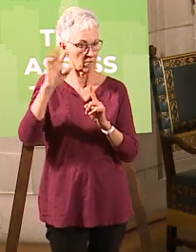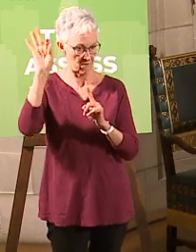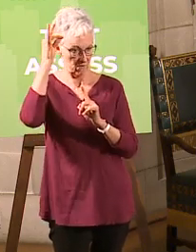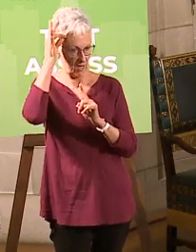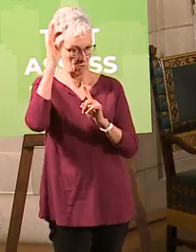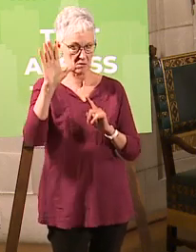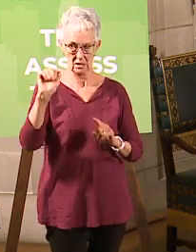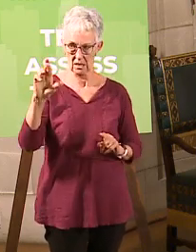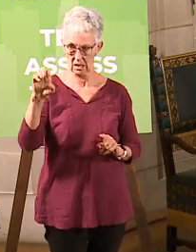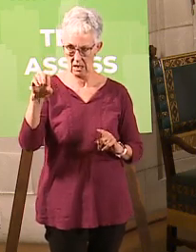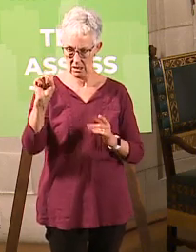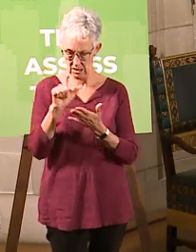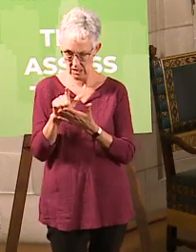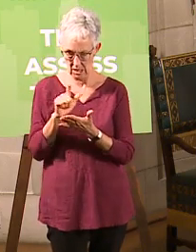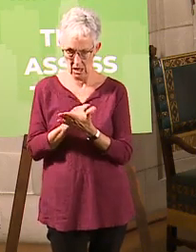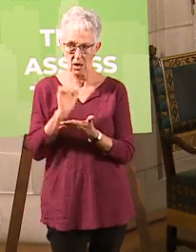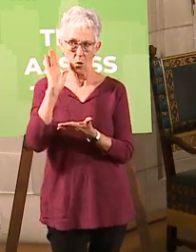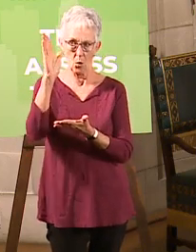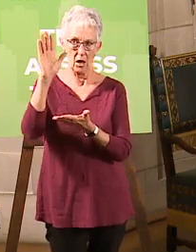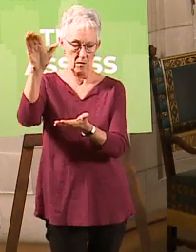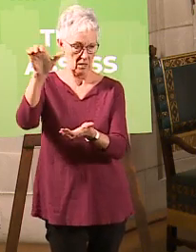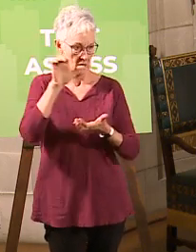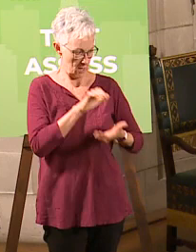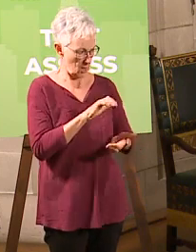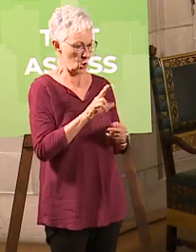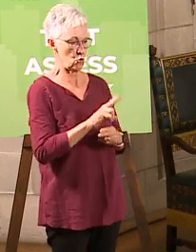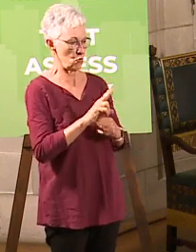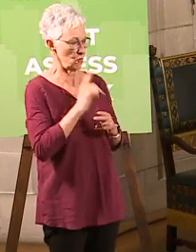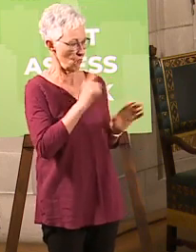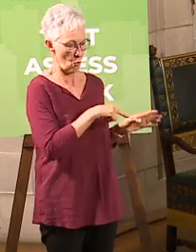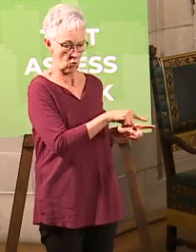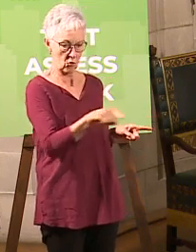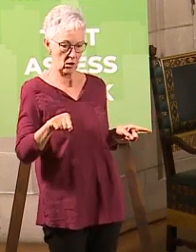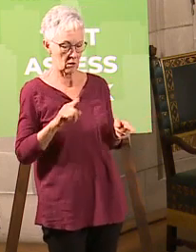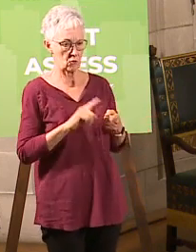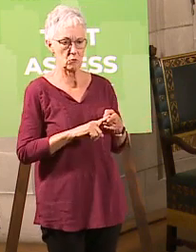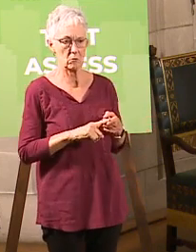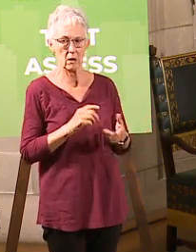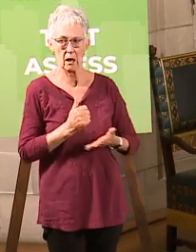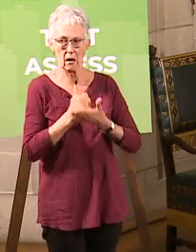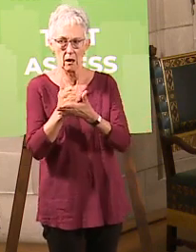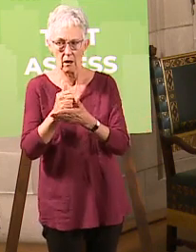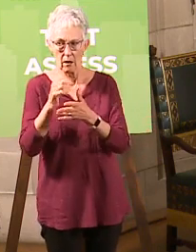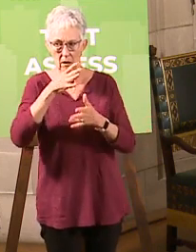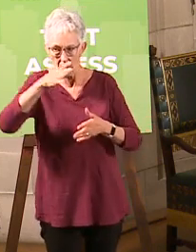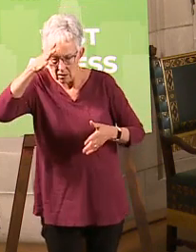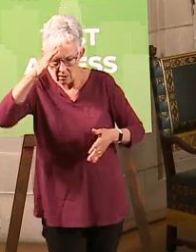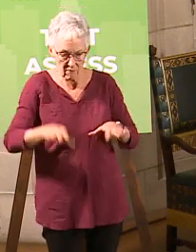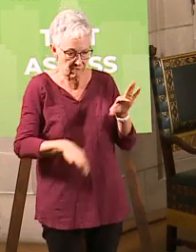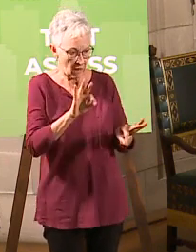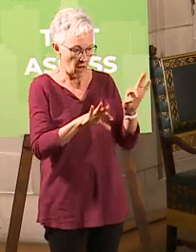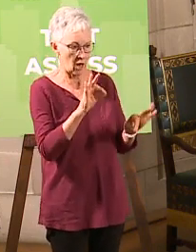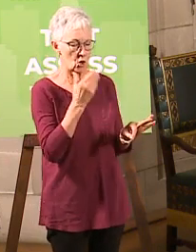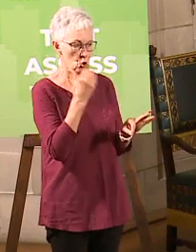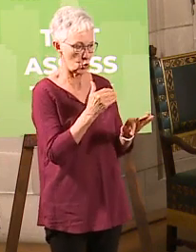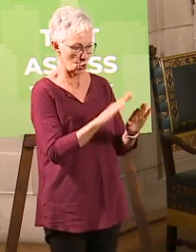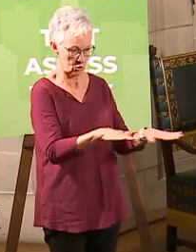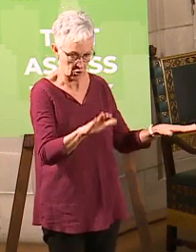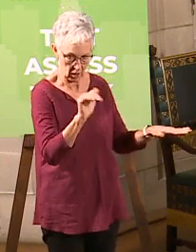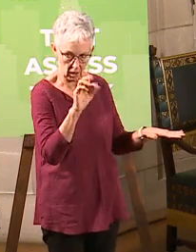providers, and child care centers stay in business to continue to provide safe, high-quality child care to